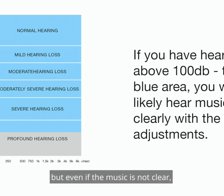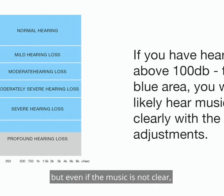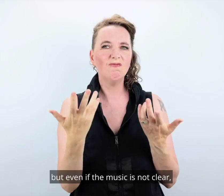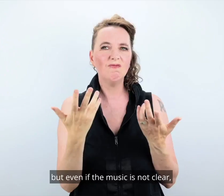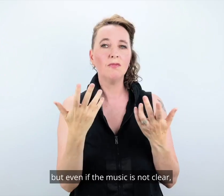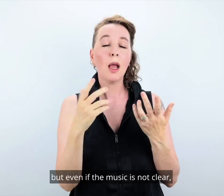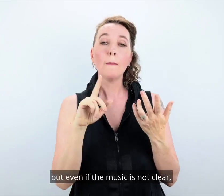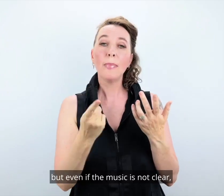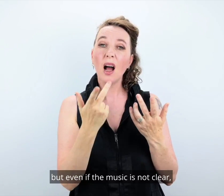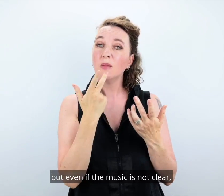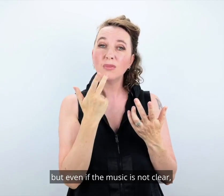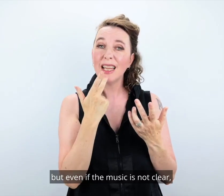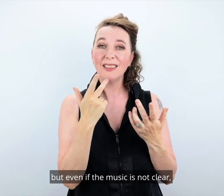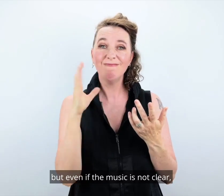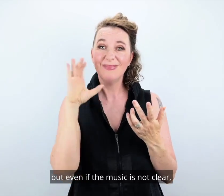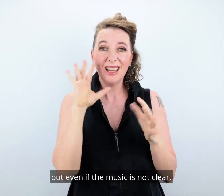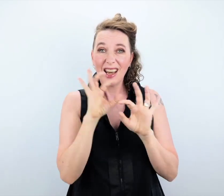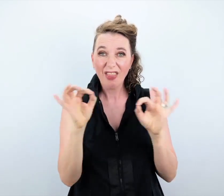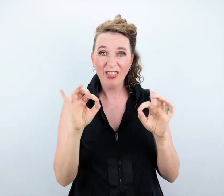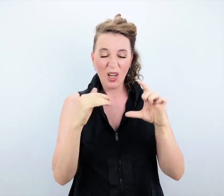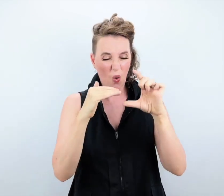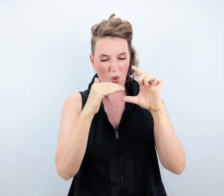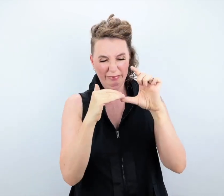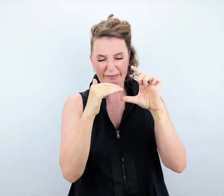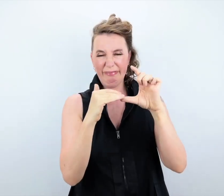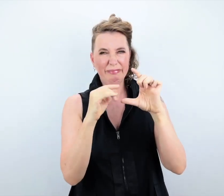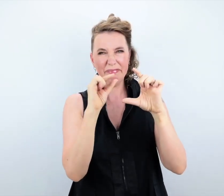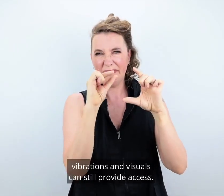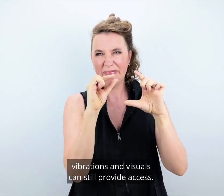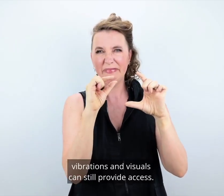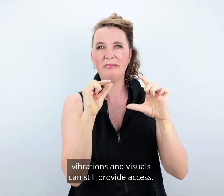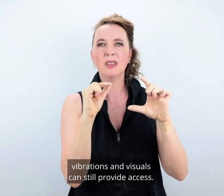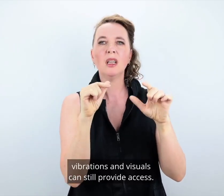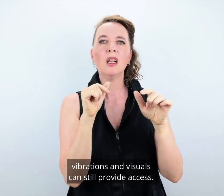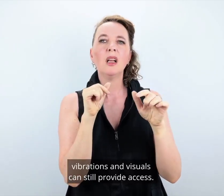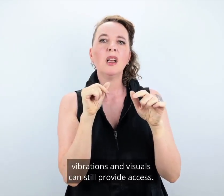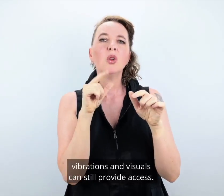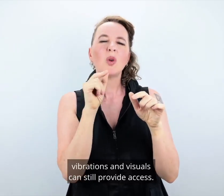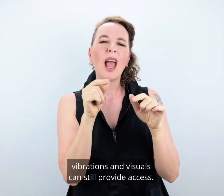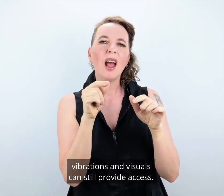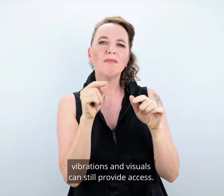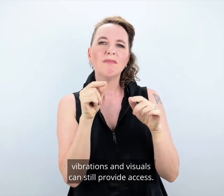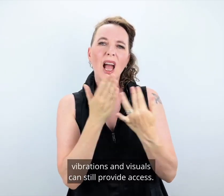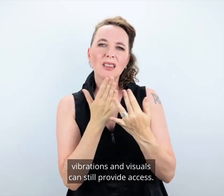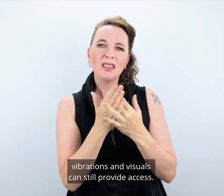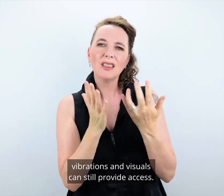if the music is not clear, vibrations and visuals can still provide access.